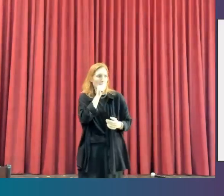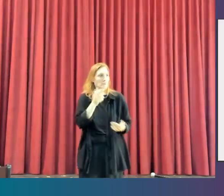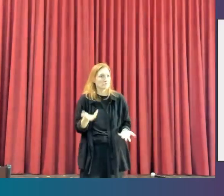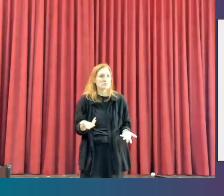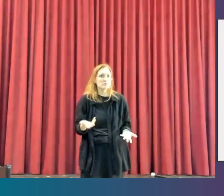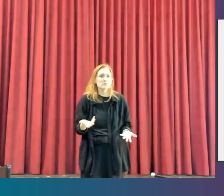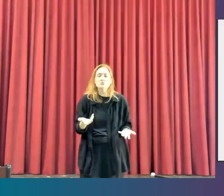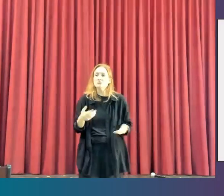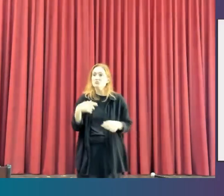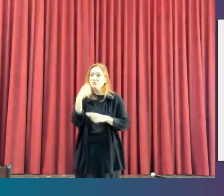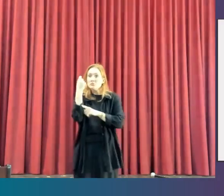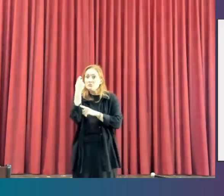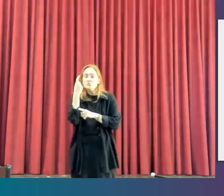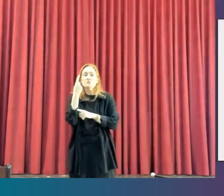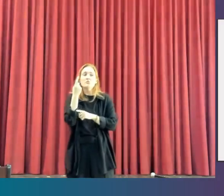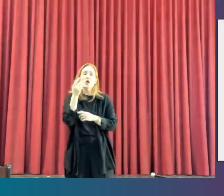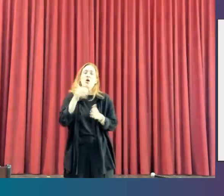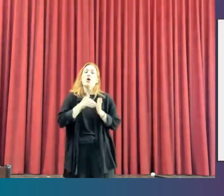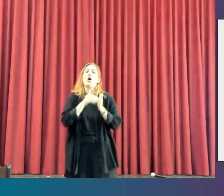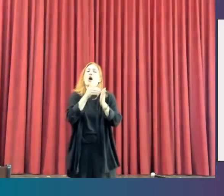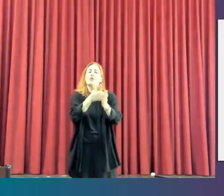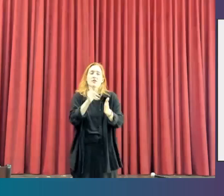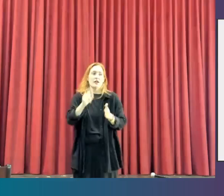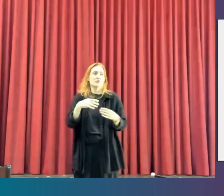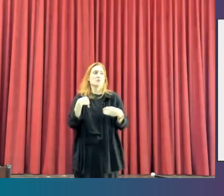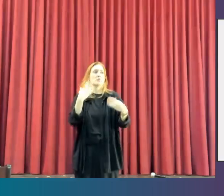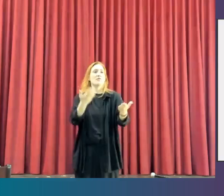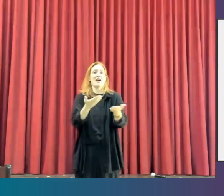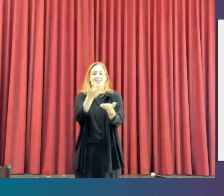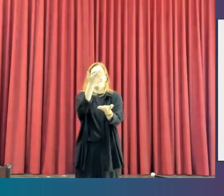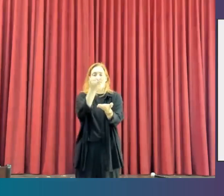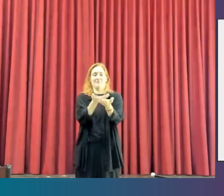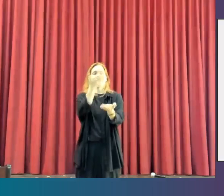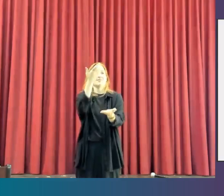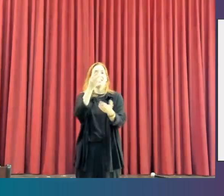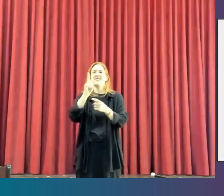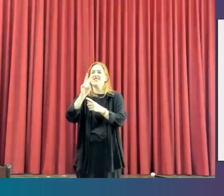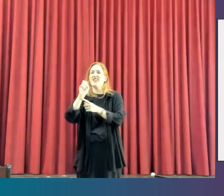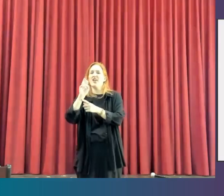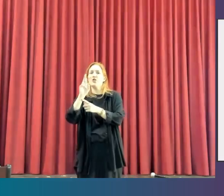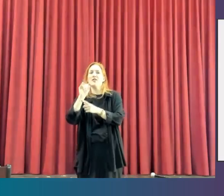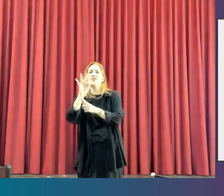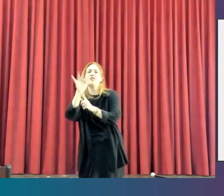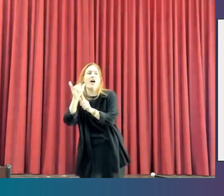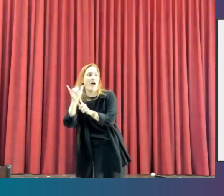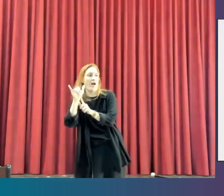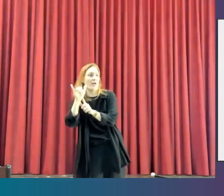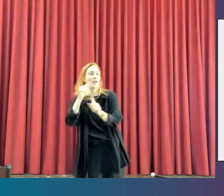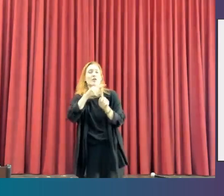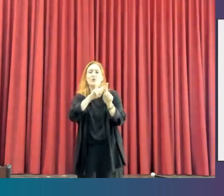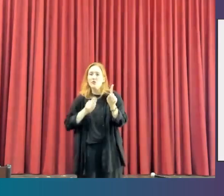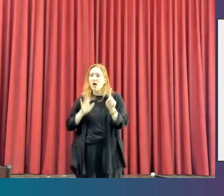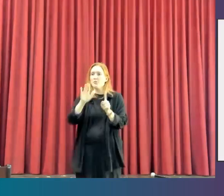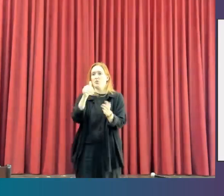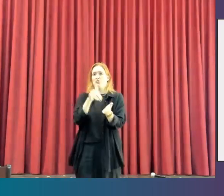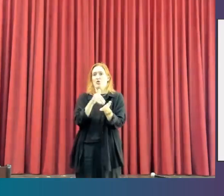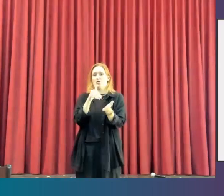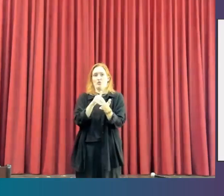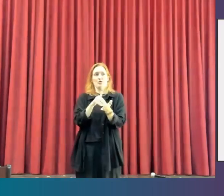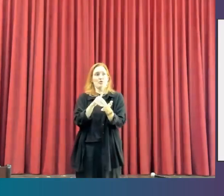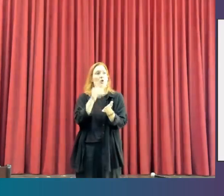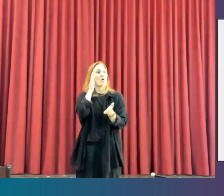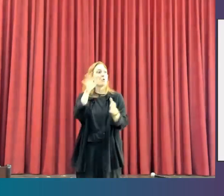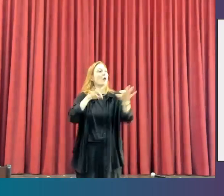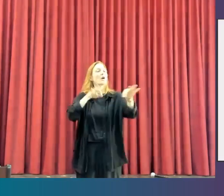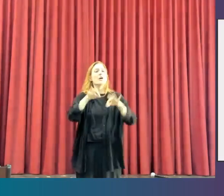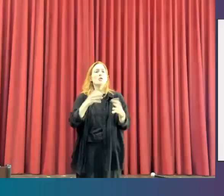is a verification letter from a doctor normally that talks about the major life